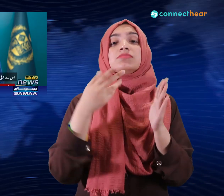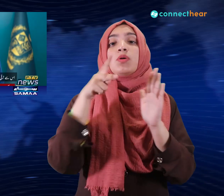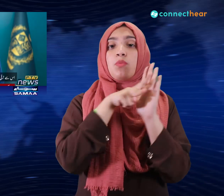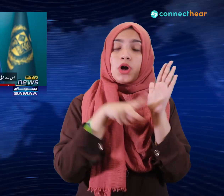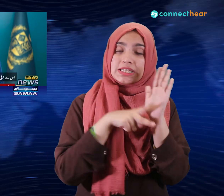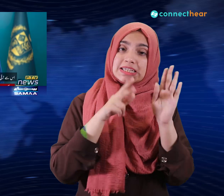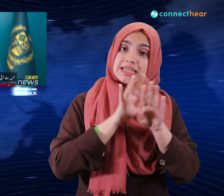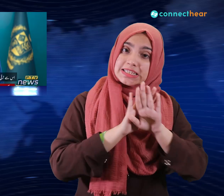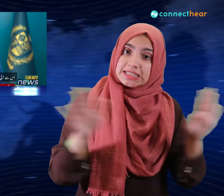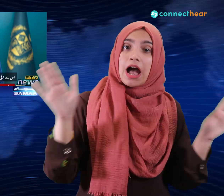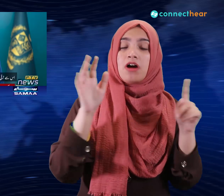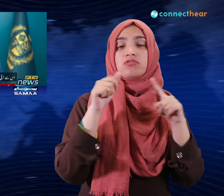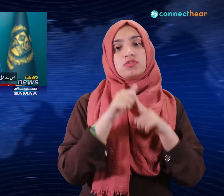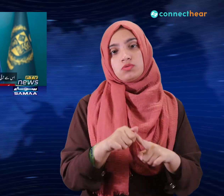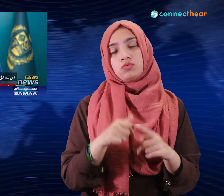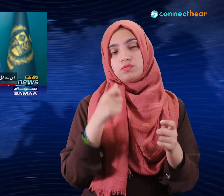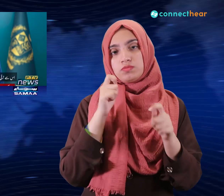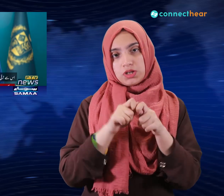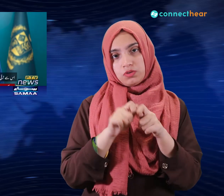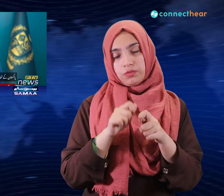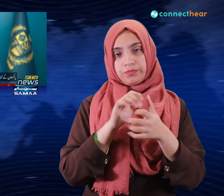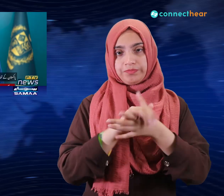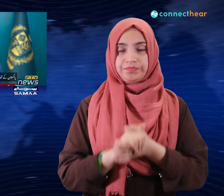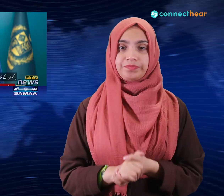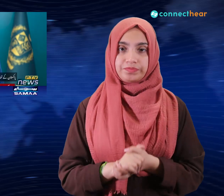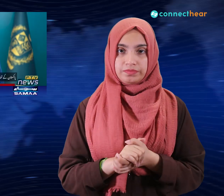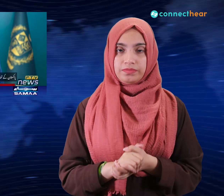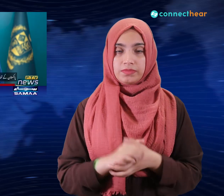common but differentiated responsibilities.